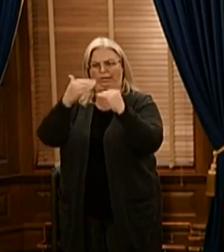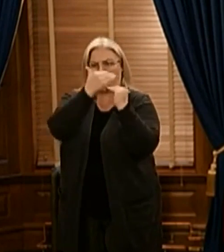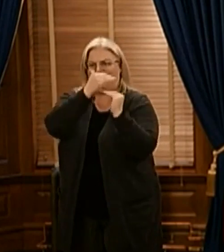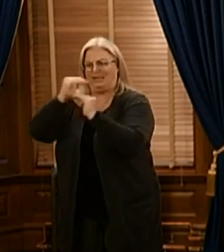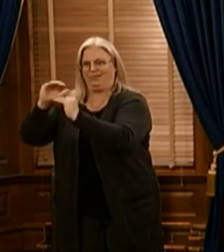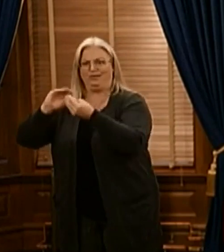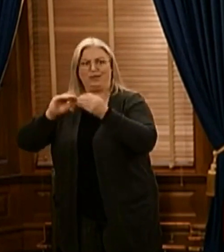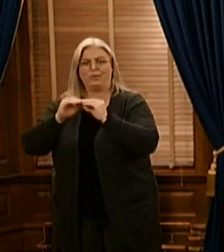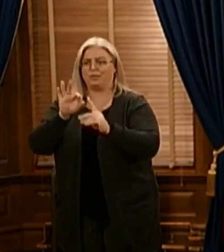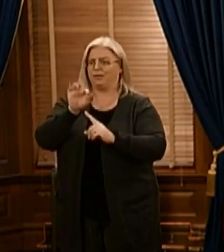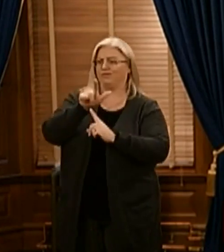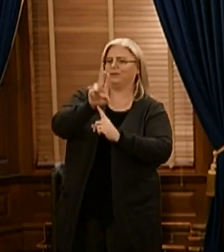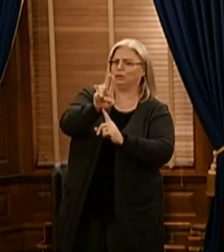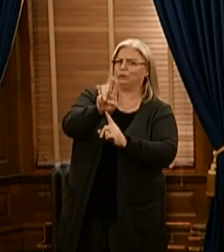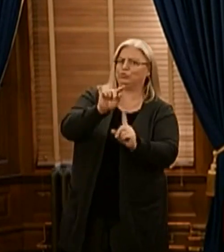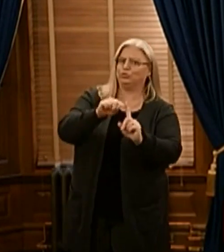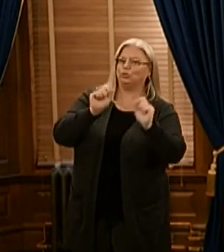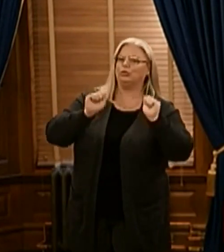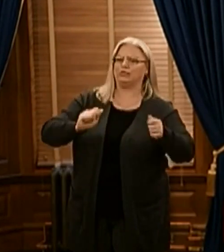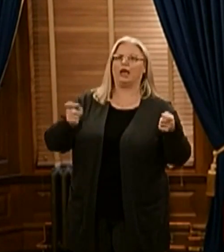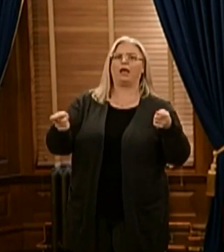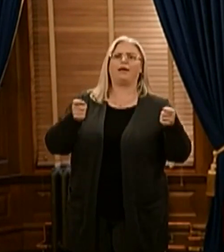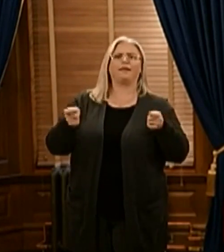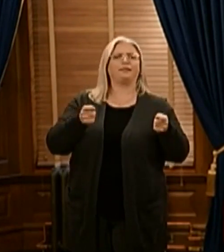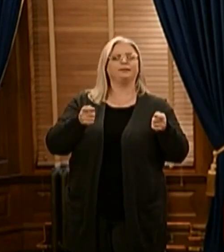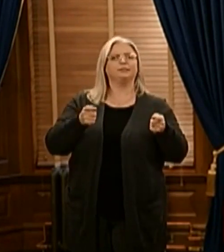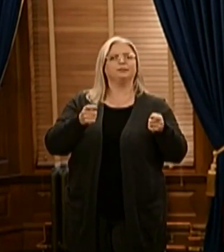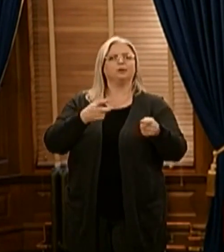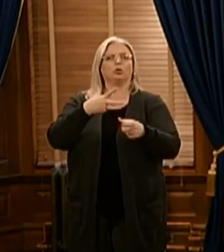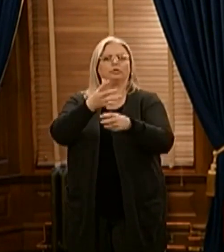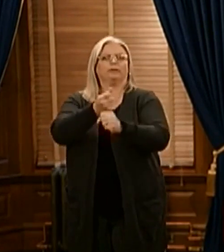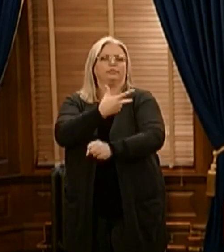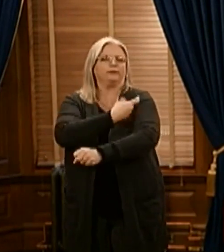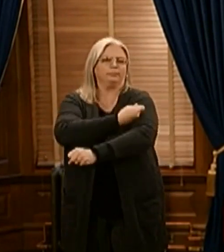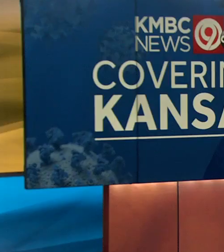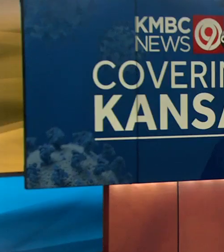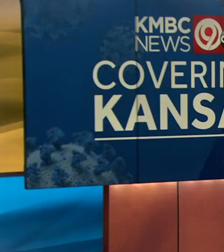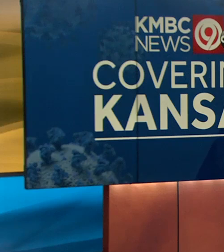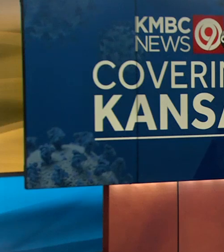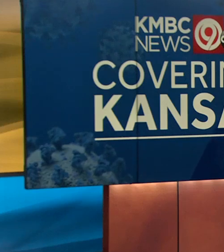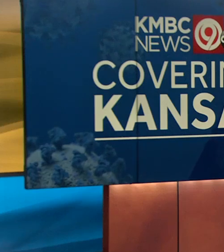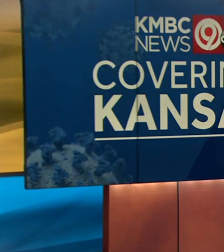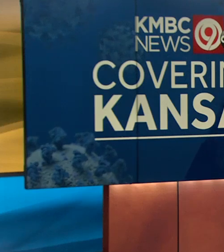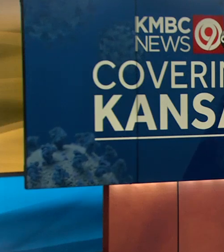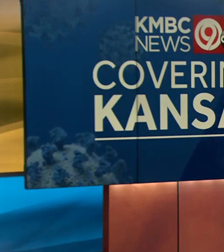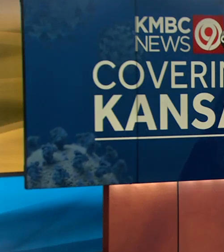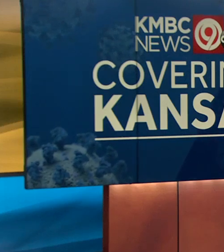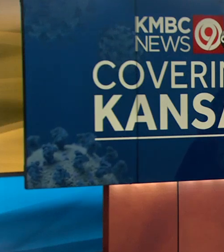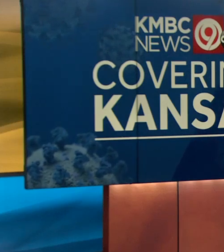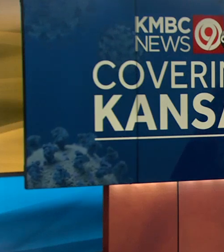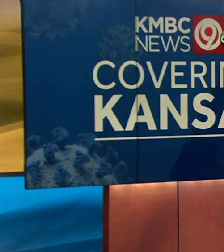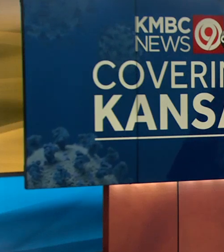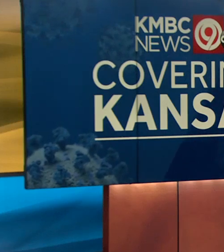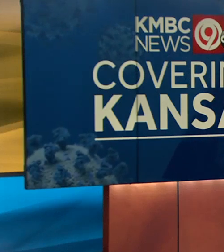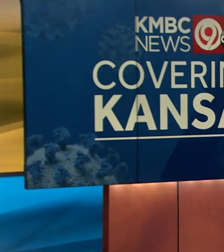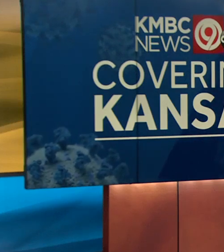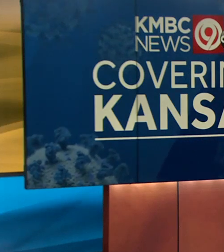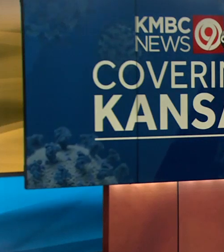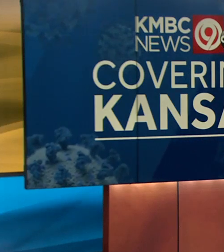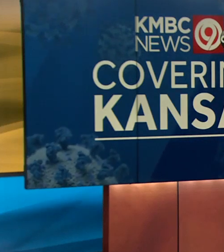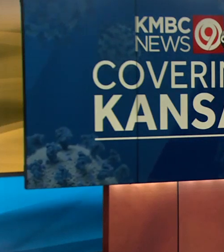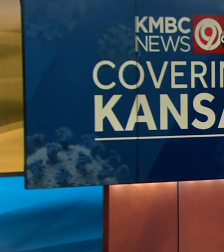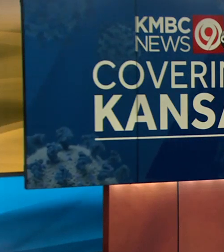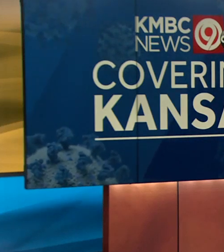but influenza is something we can do something about through the influenza vaccine. Governor Kelly also plans to release new guidance